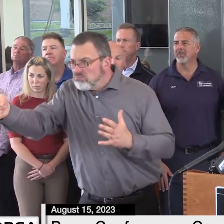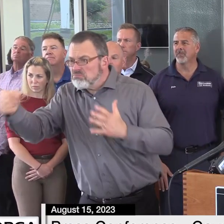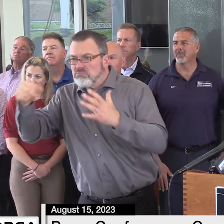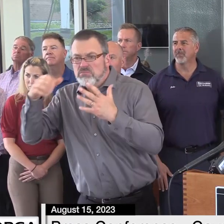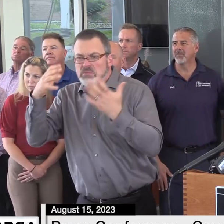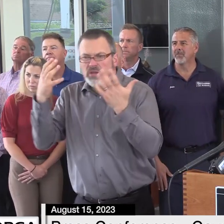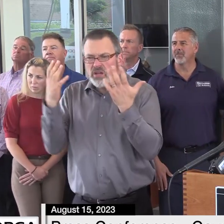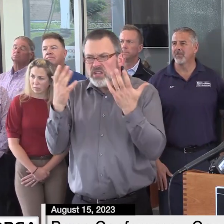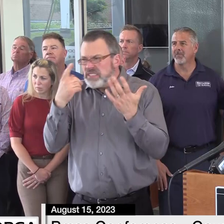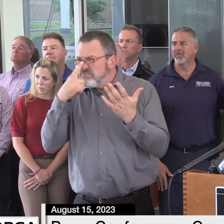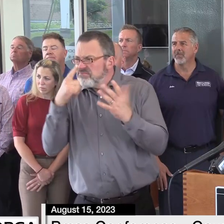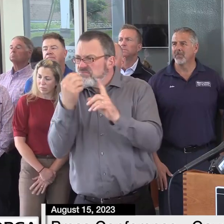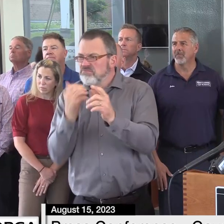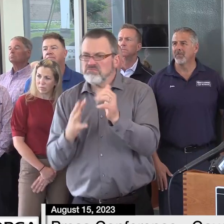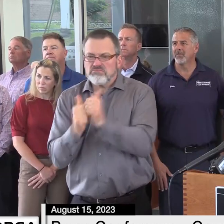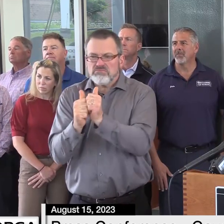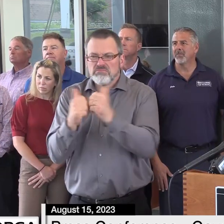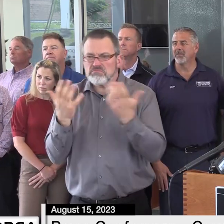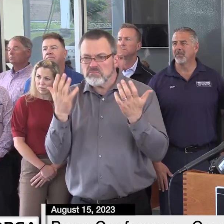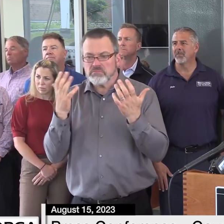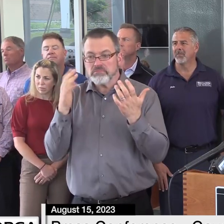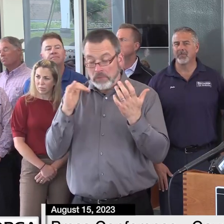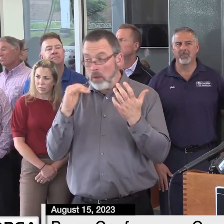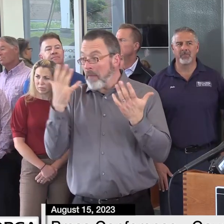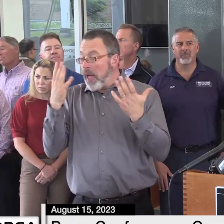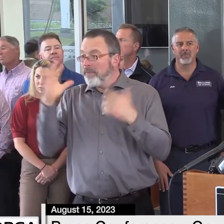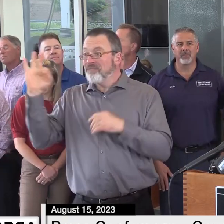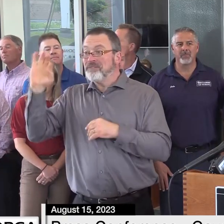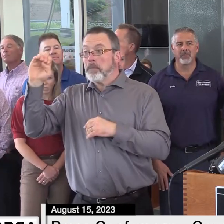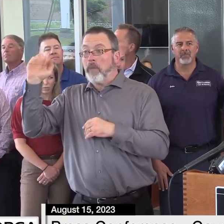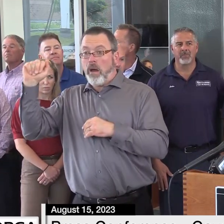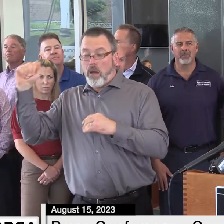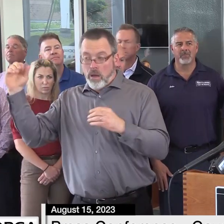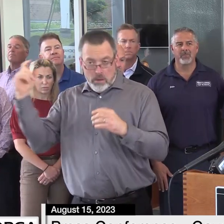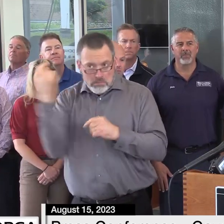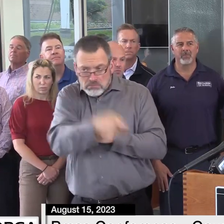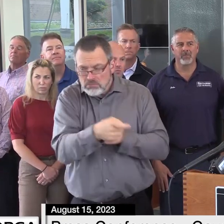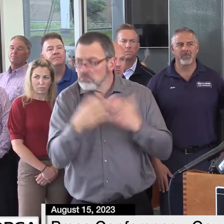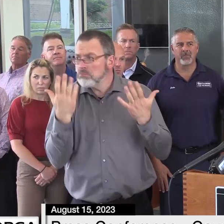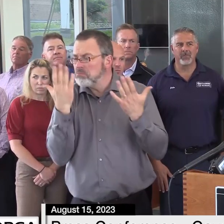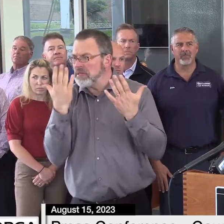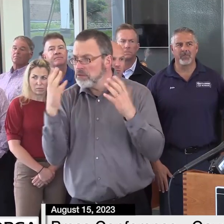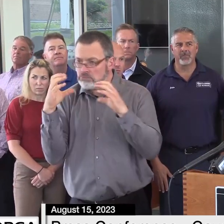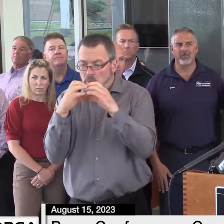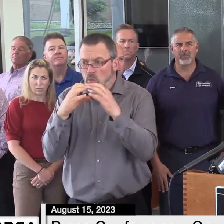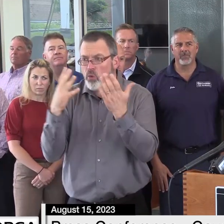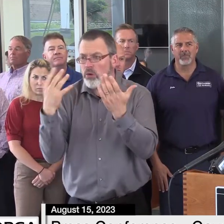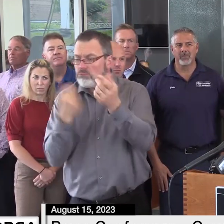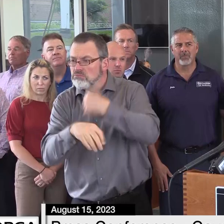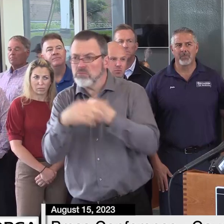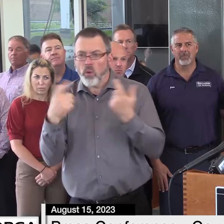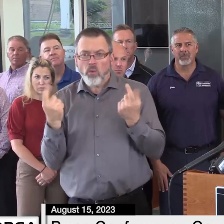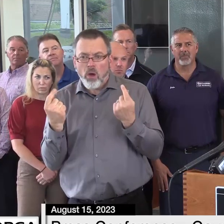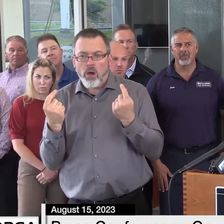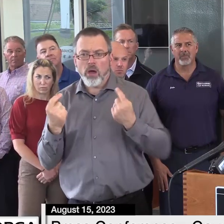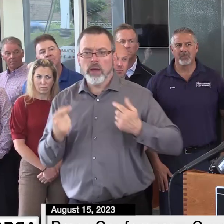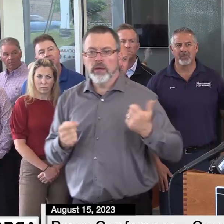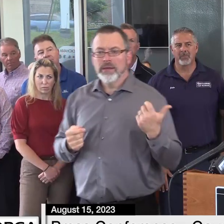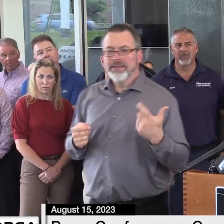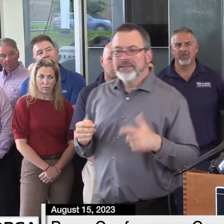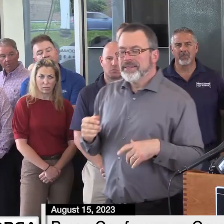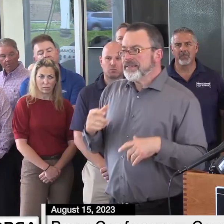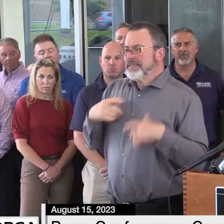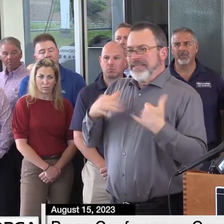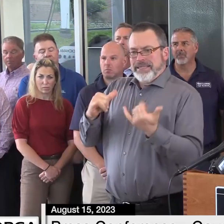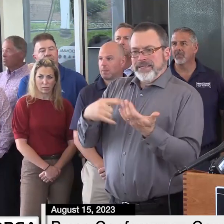bringing in units from the federal government. Where do we stand? Yeah, we're still contemplating that, and I might ask